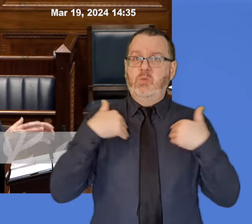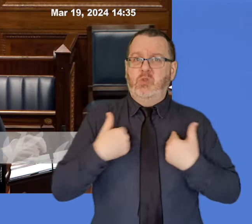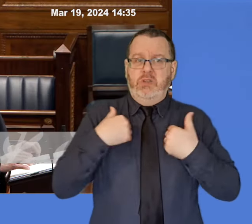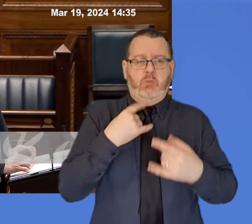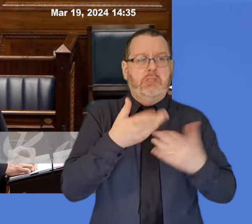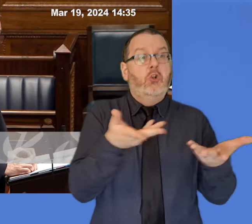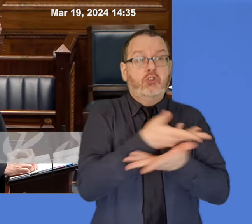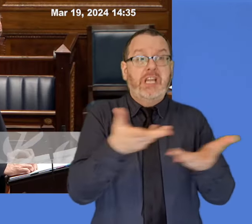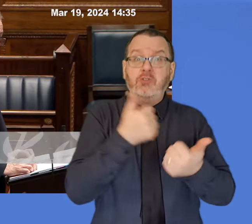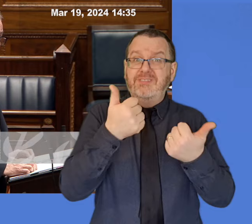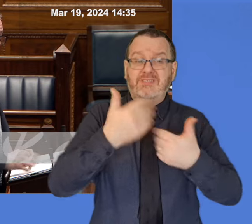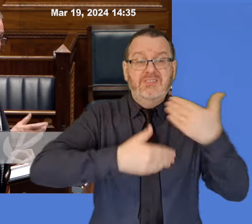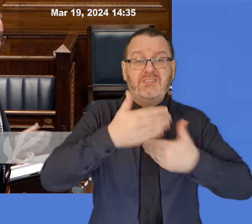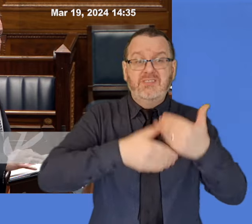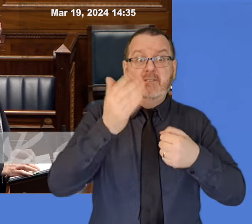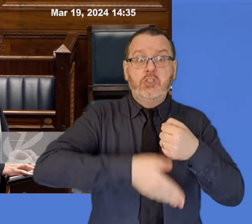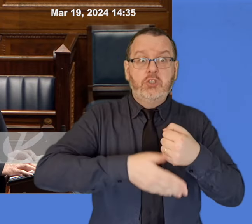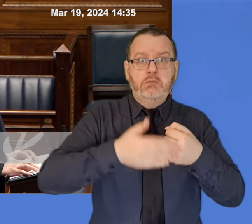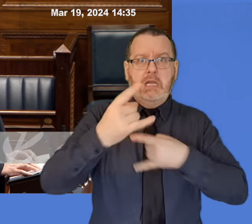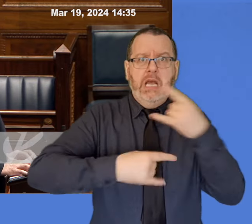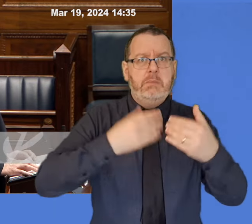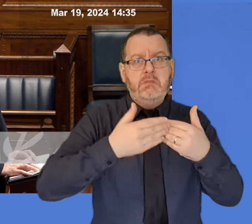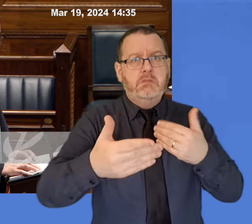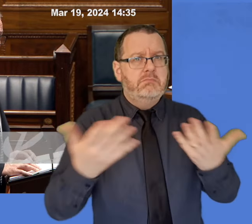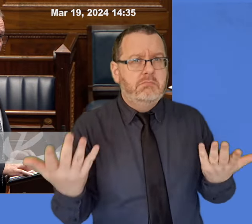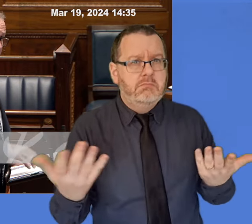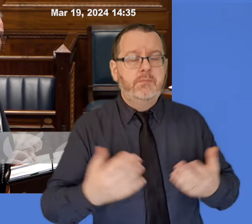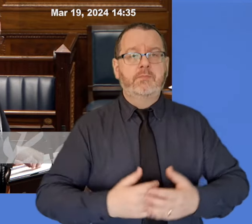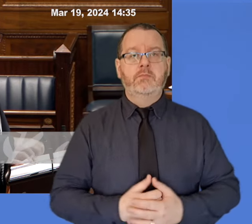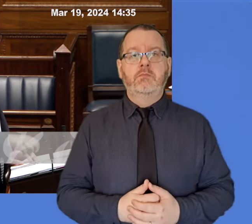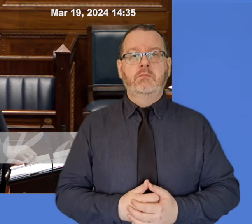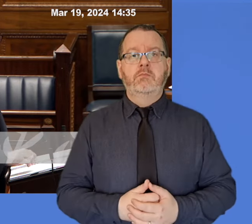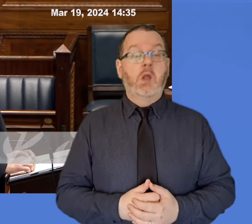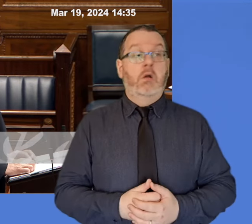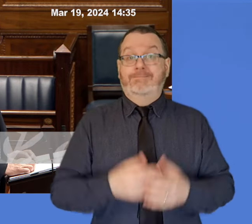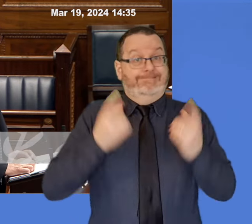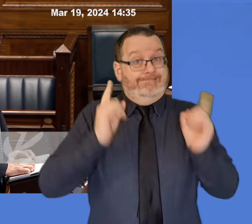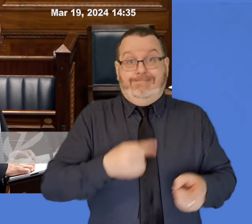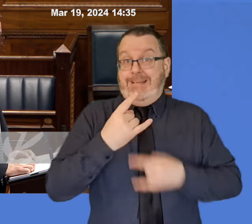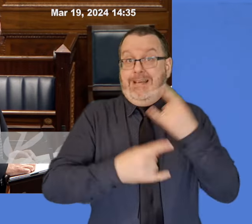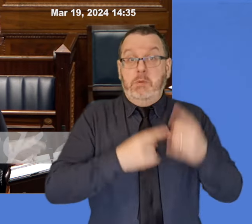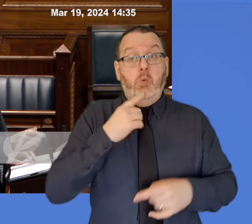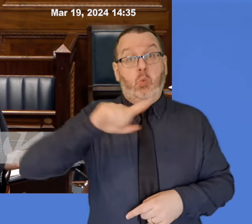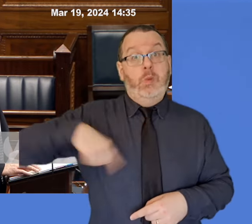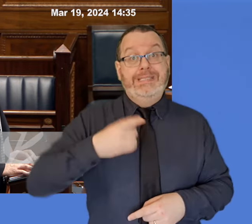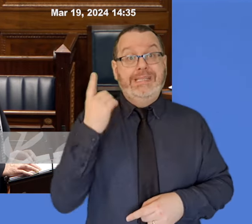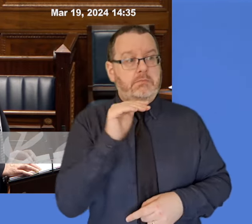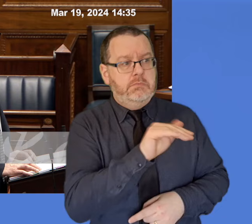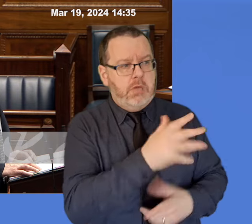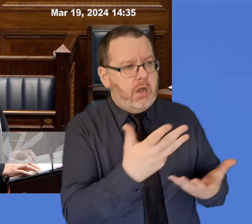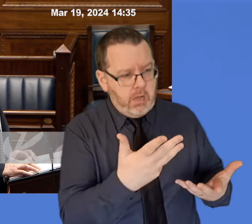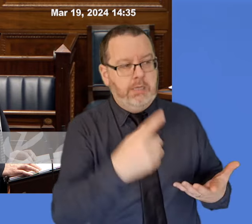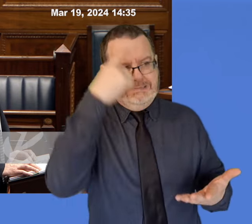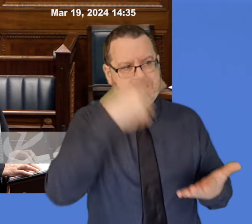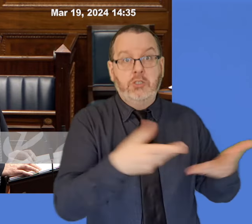yet. As I said, they did extend following our intervention. The day after I wrote to them, they extended the consultation process by a further 2 weeks. That's due to end